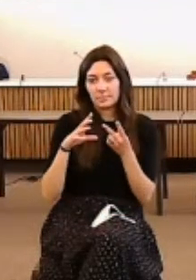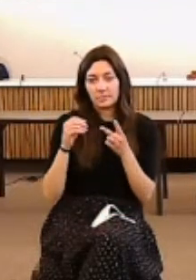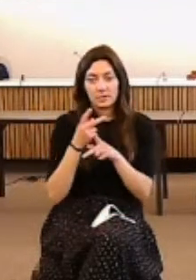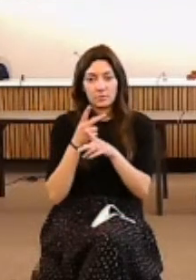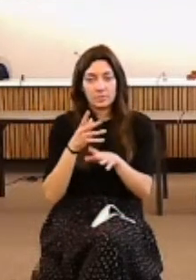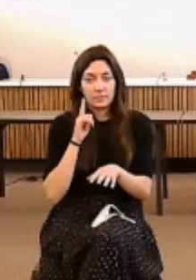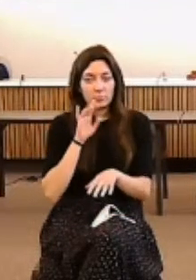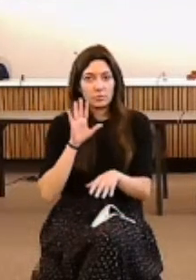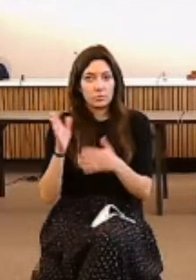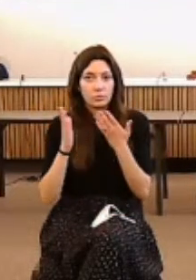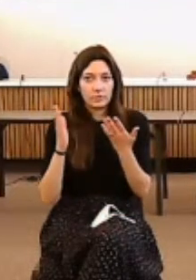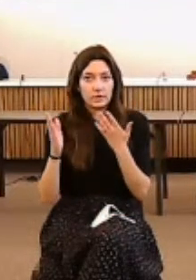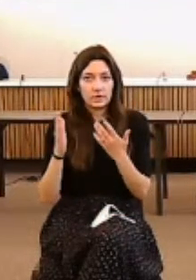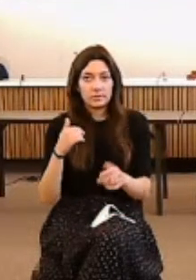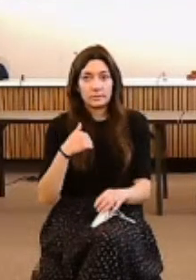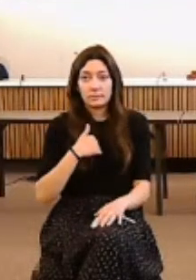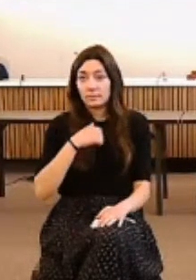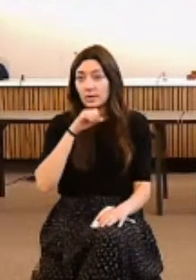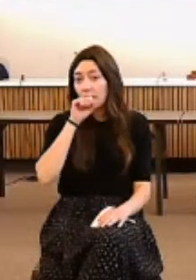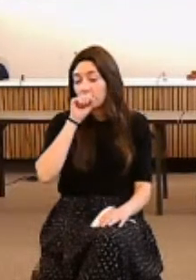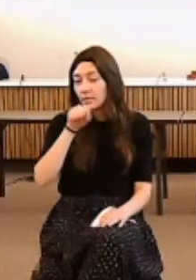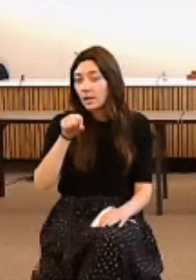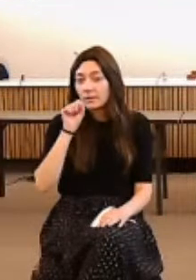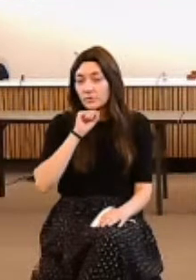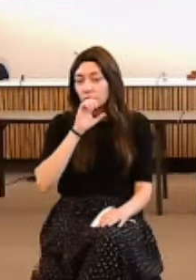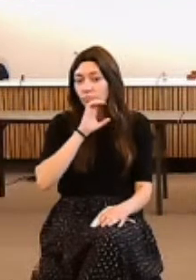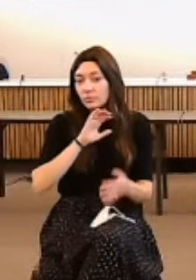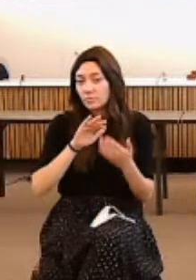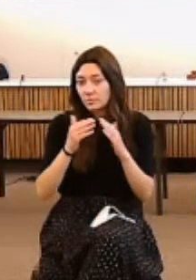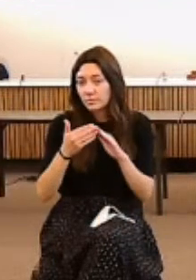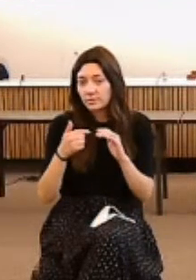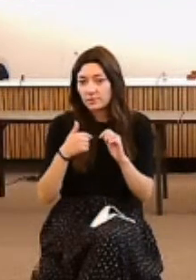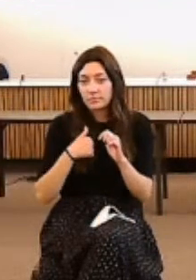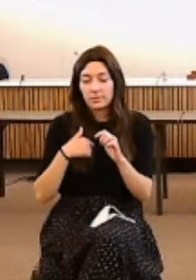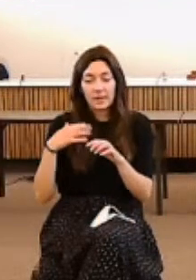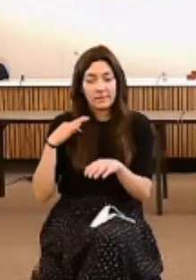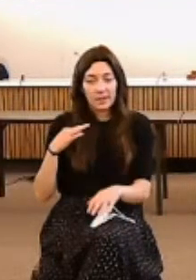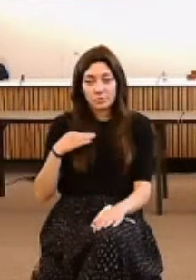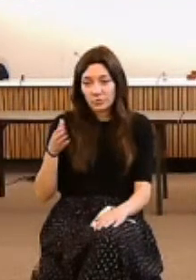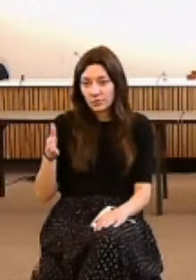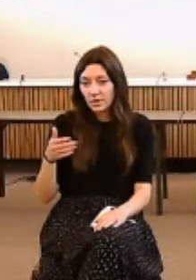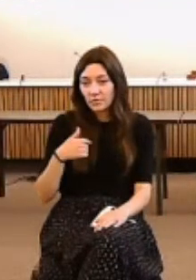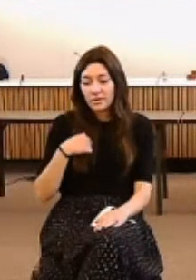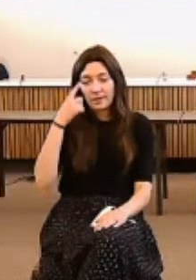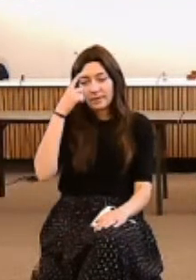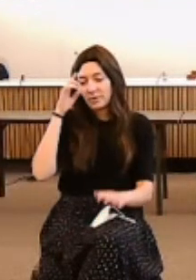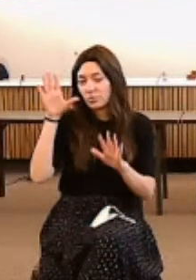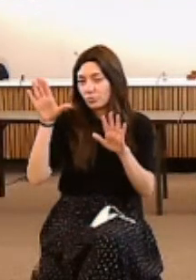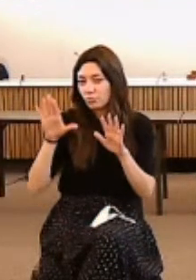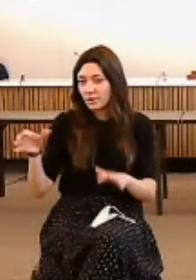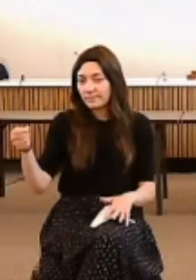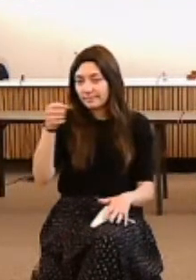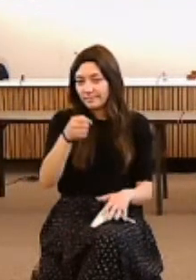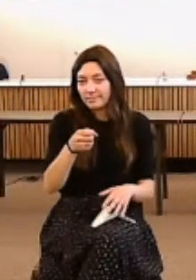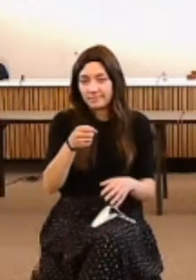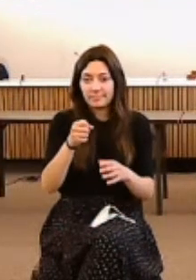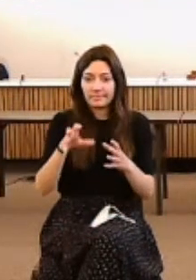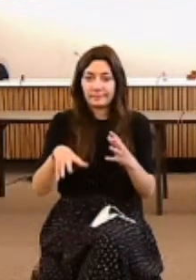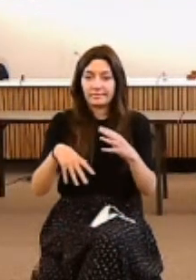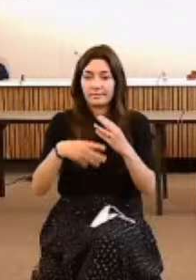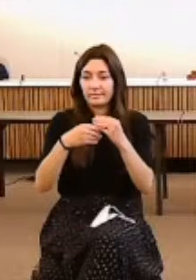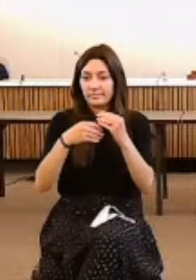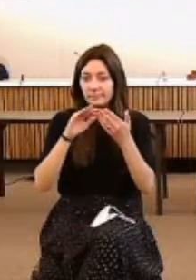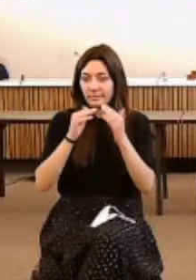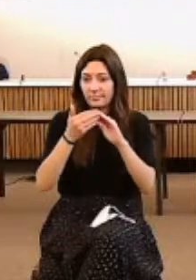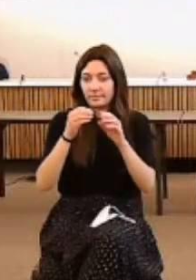I love senior communities. I volunteer at senior communities. I think it's great that it's going in Henrietta, but I'm concerned